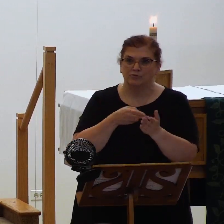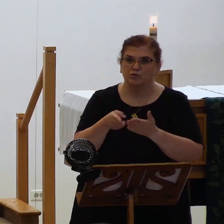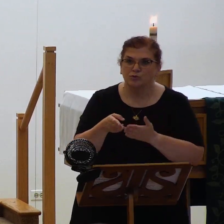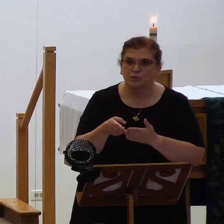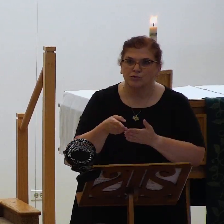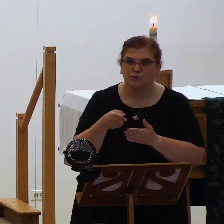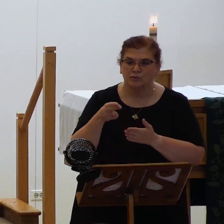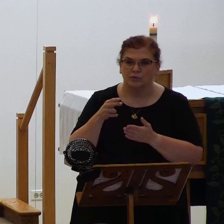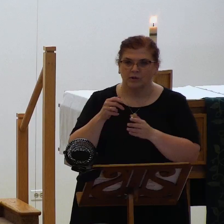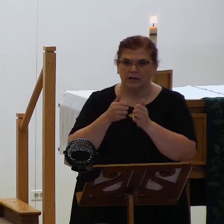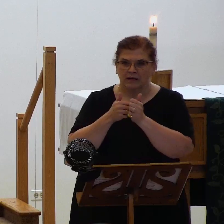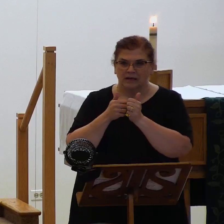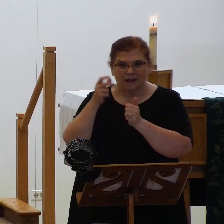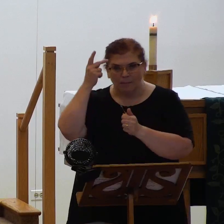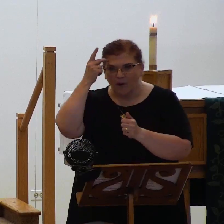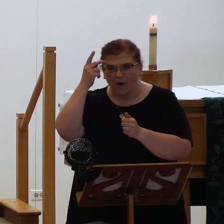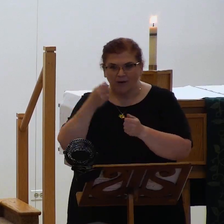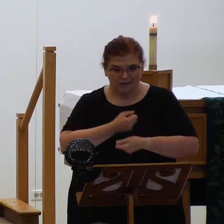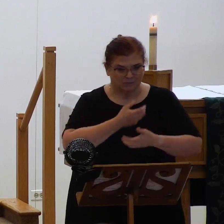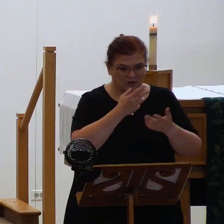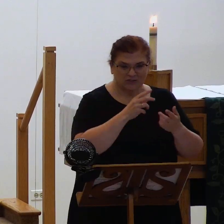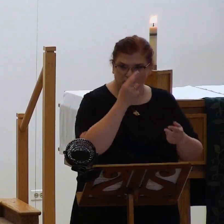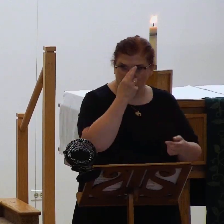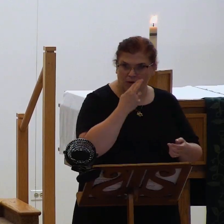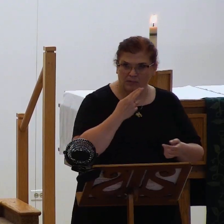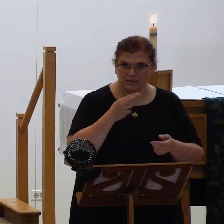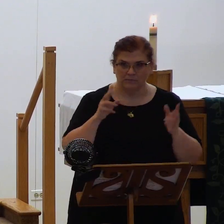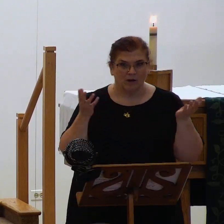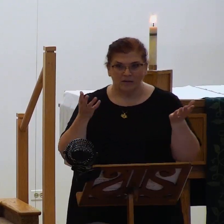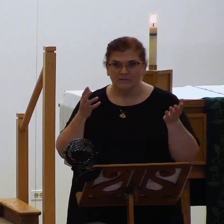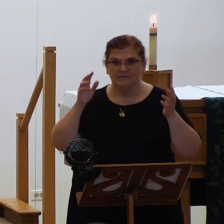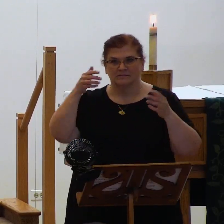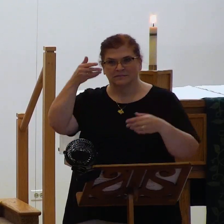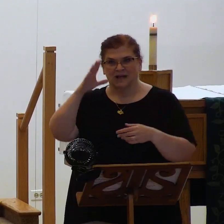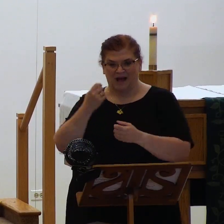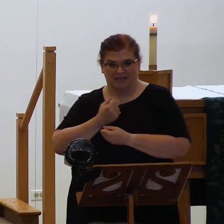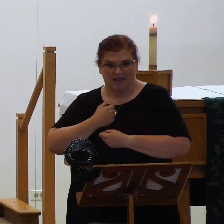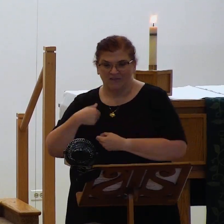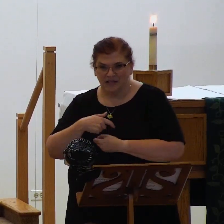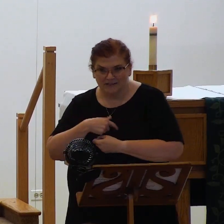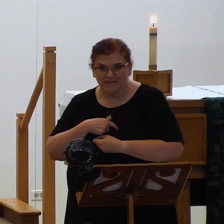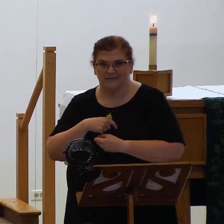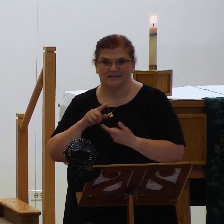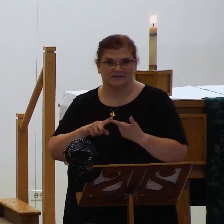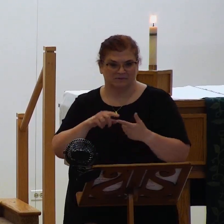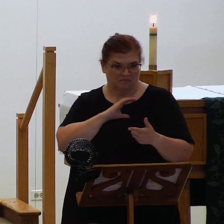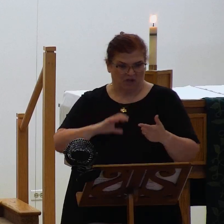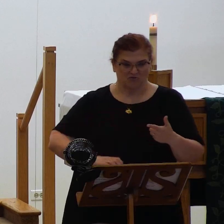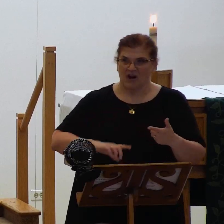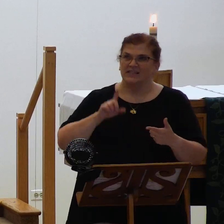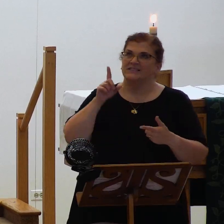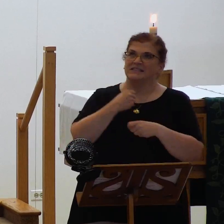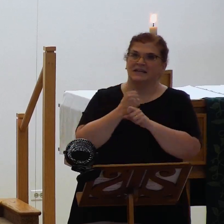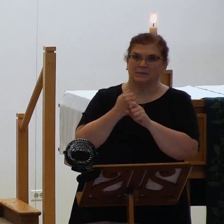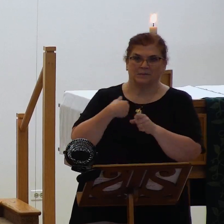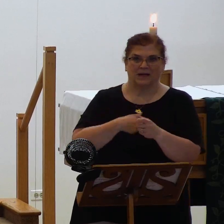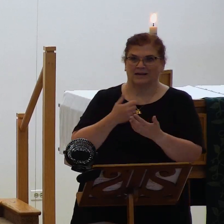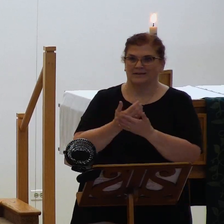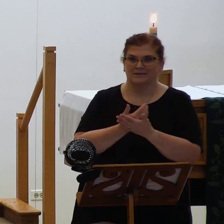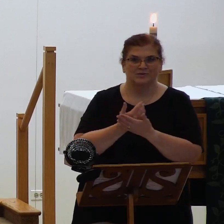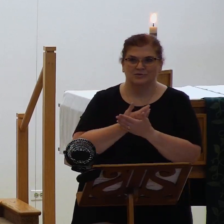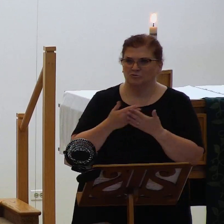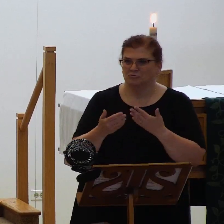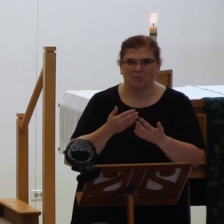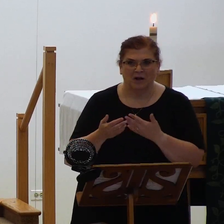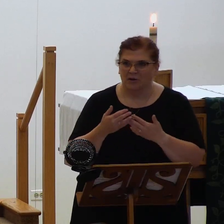Apostle Paul expresses to the Romans, that God loves us, that in Christ he has restored us in spite of the fact